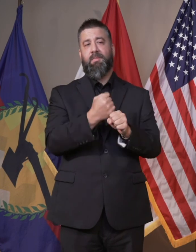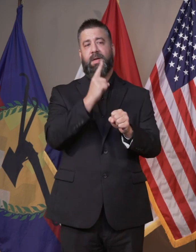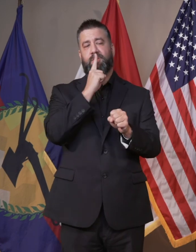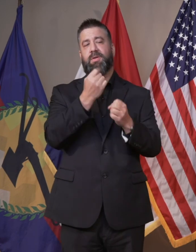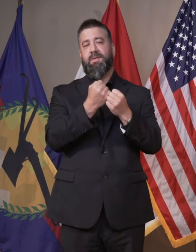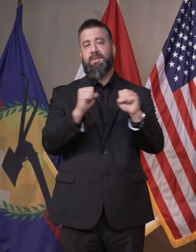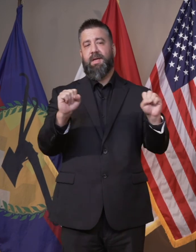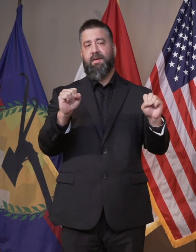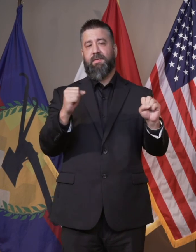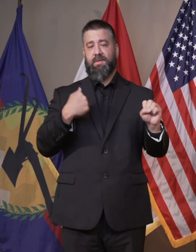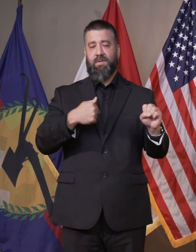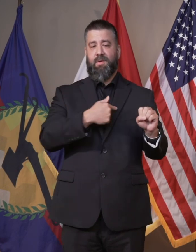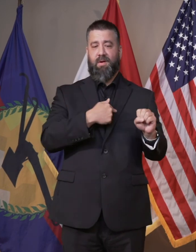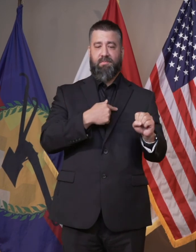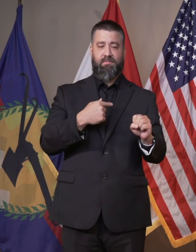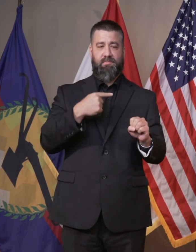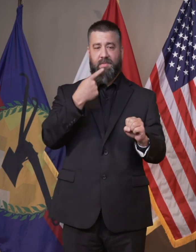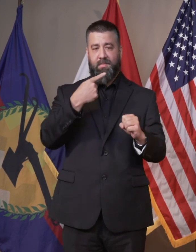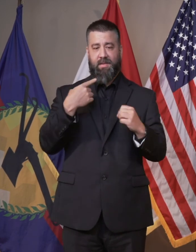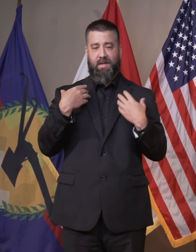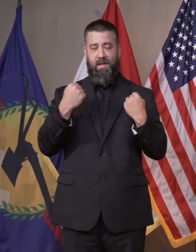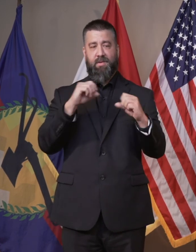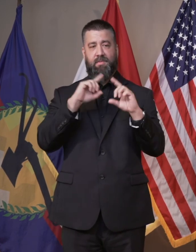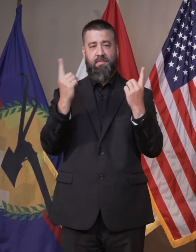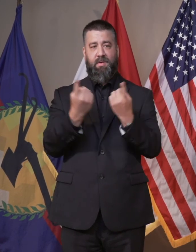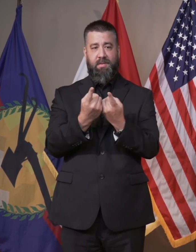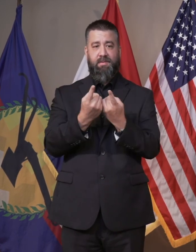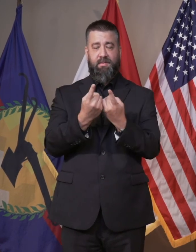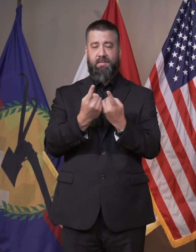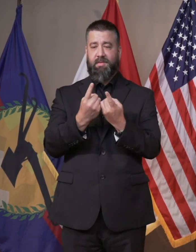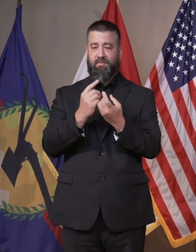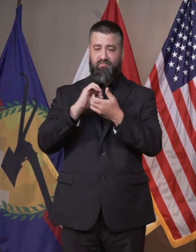our public health department has been working very closely with